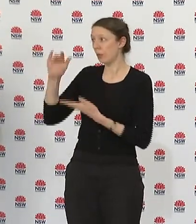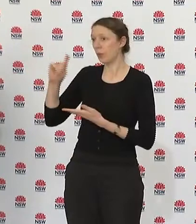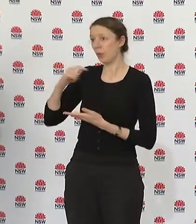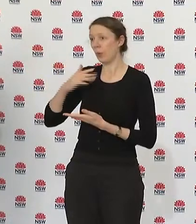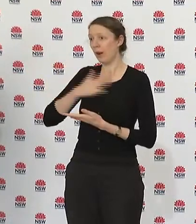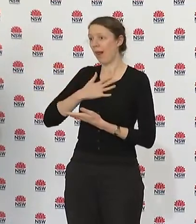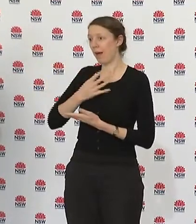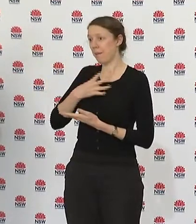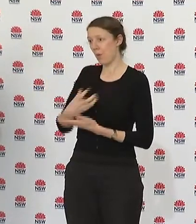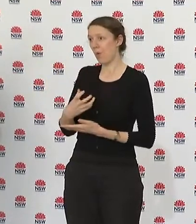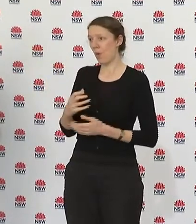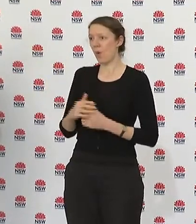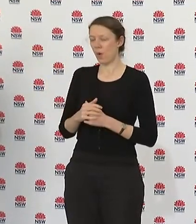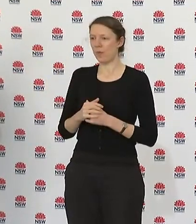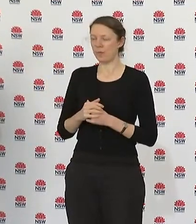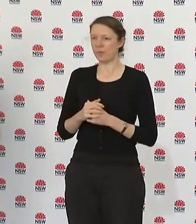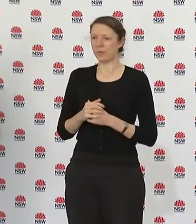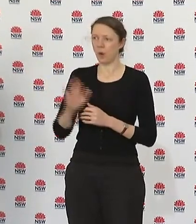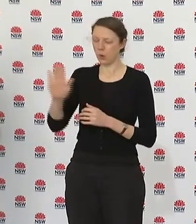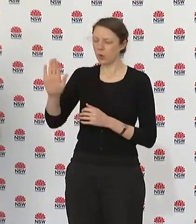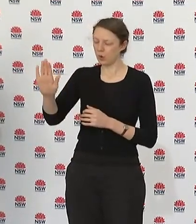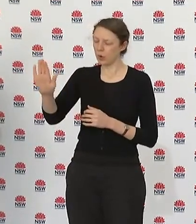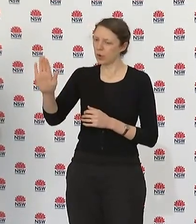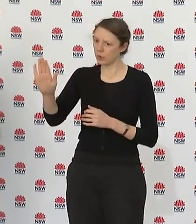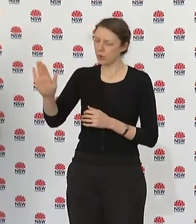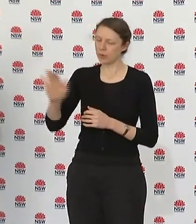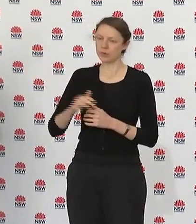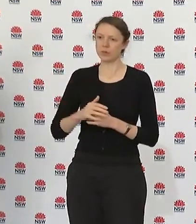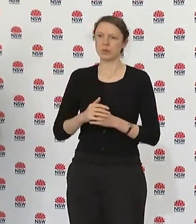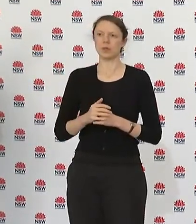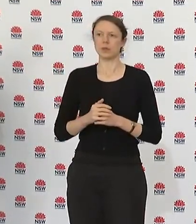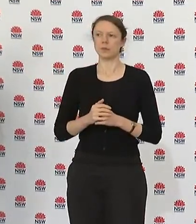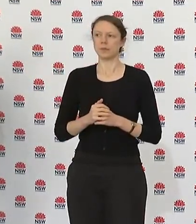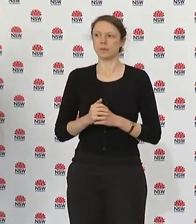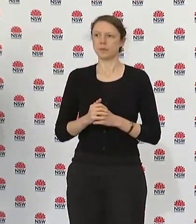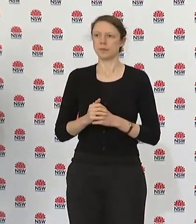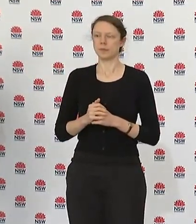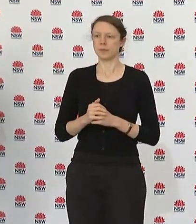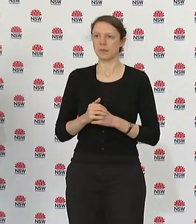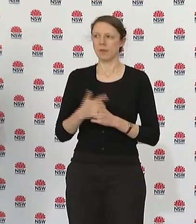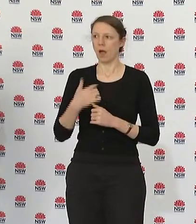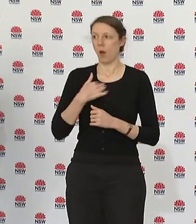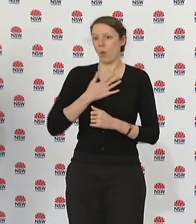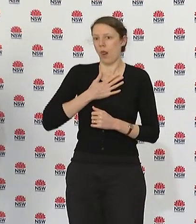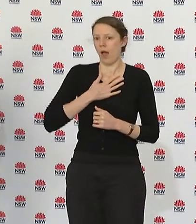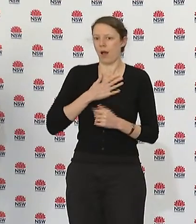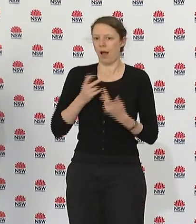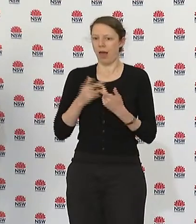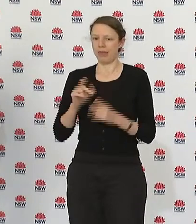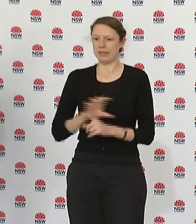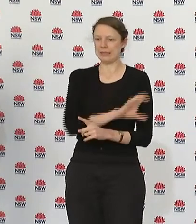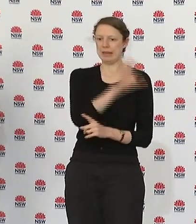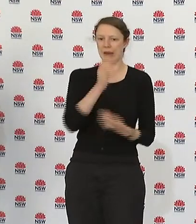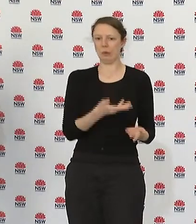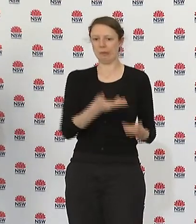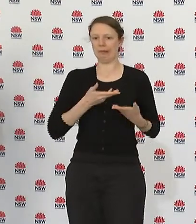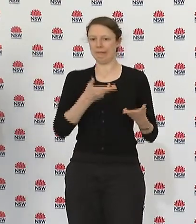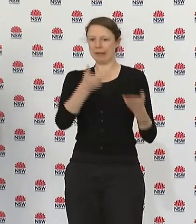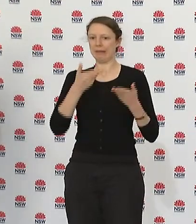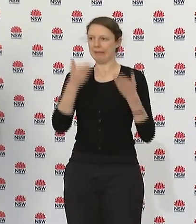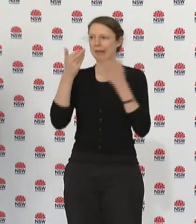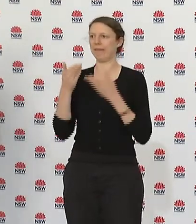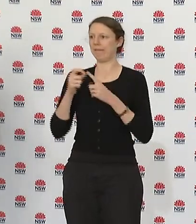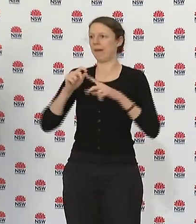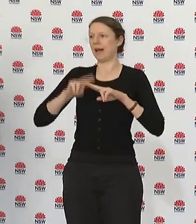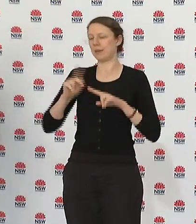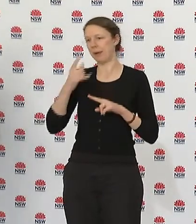other... Sorry, Lizzie. So I would have liked some, we would have liked some help from our state colleagues, but that hasn't happened. So. What